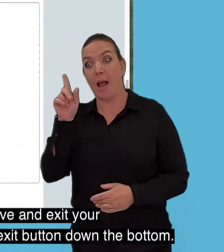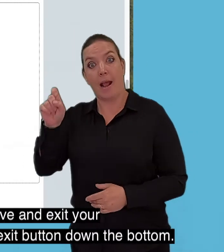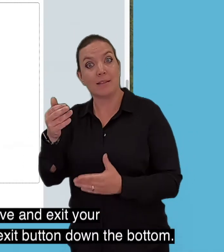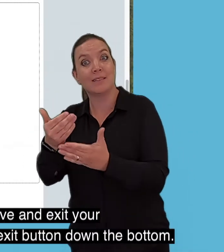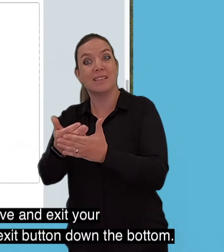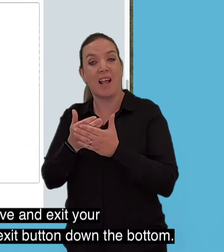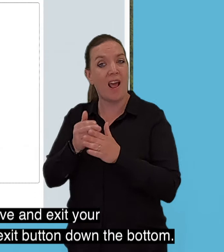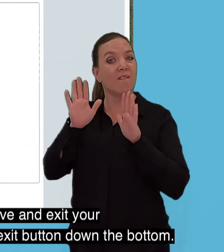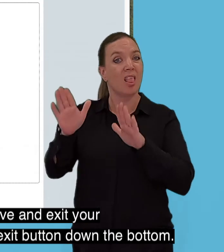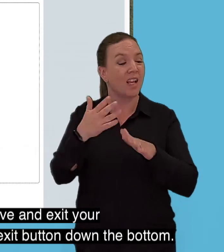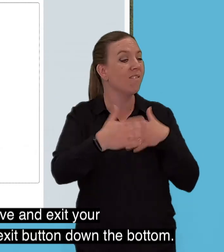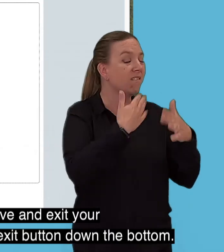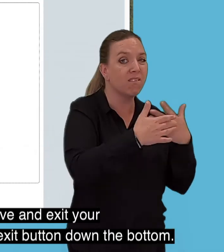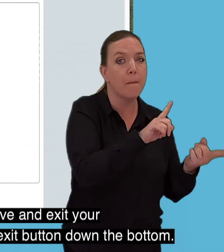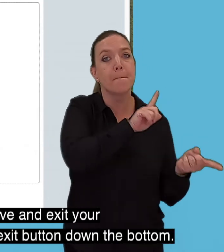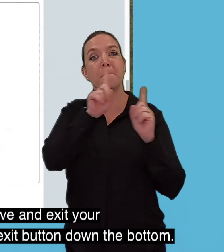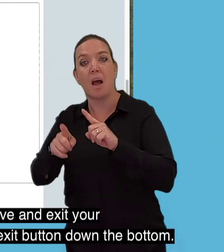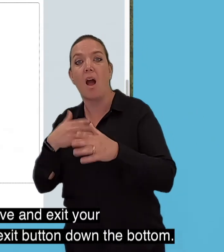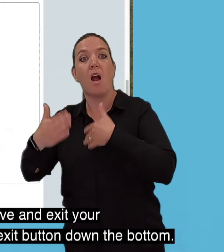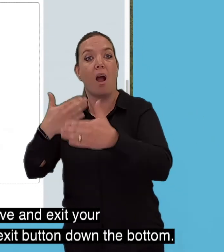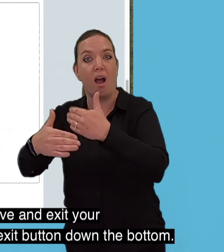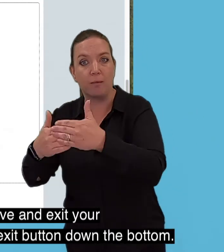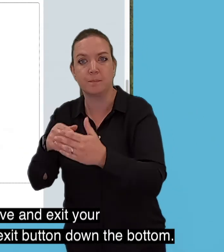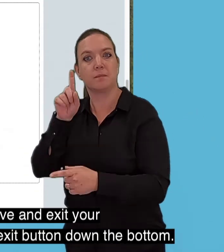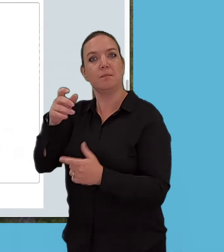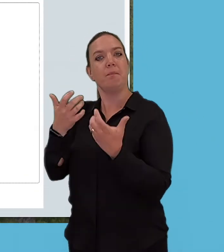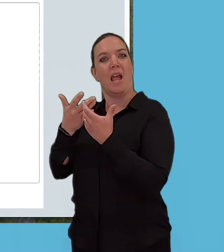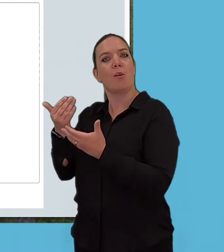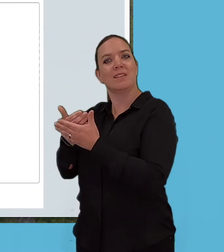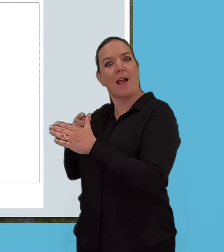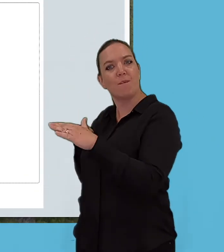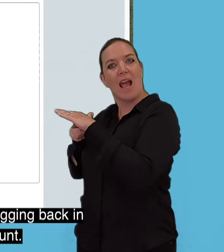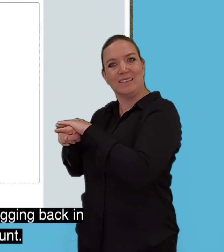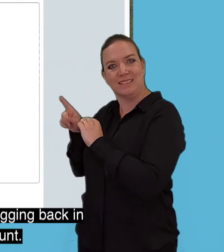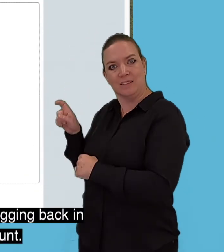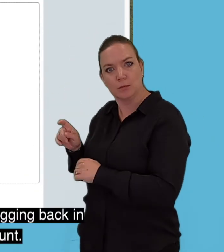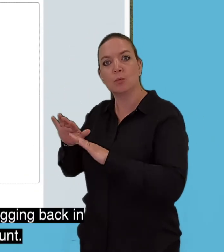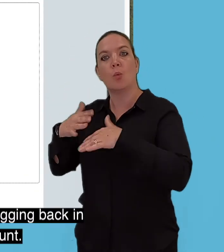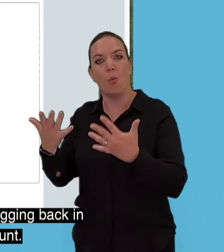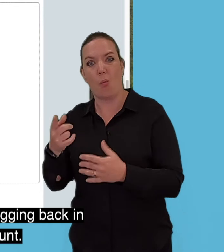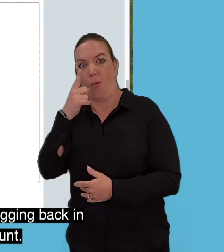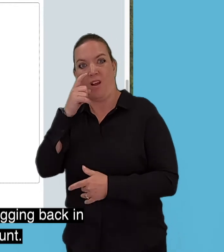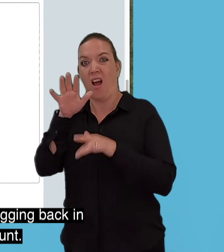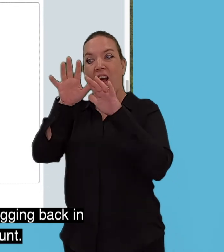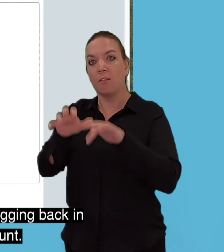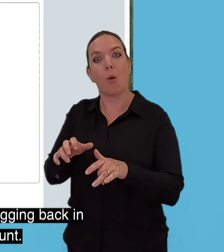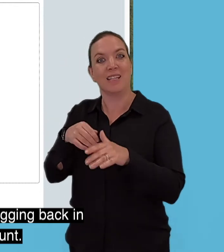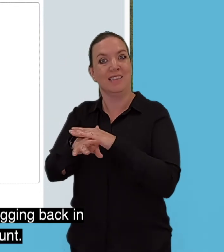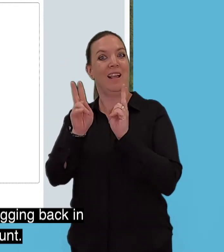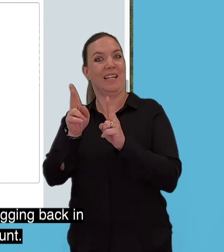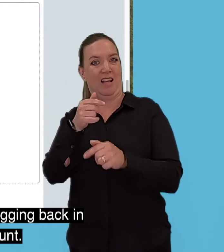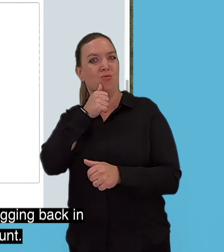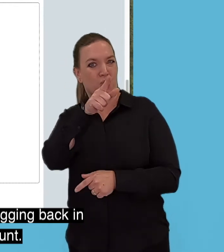your application at any time by pressing the Save and Exit button down the bottom. You can come back into it just by logging back into your